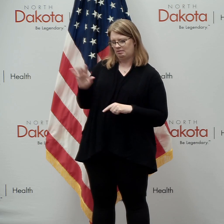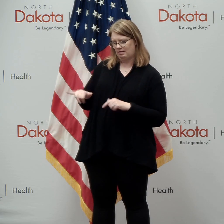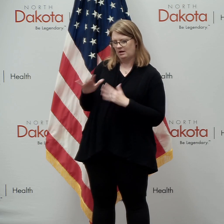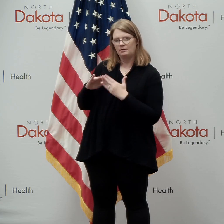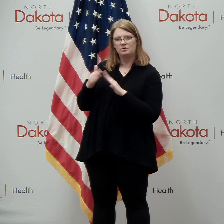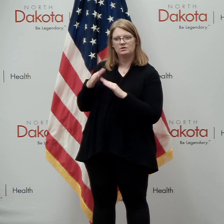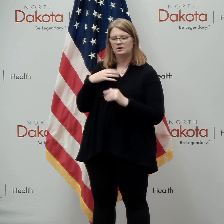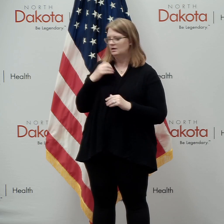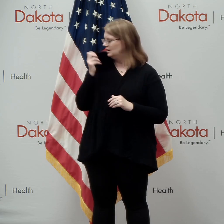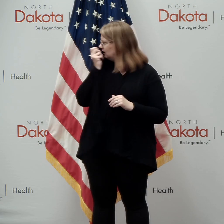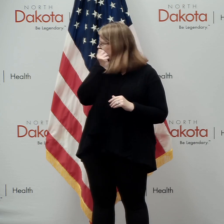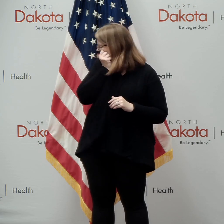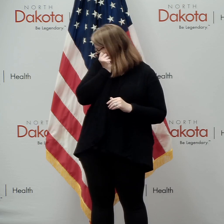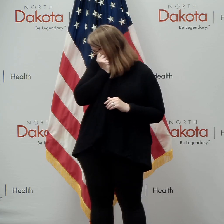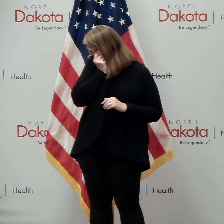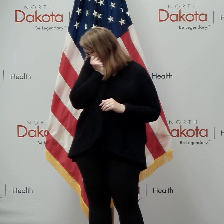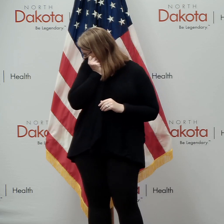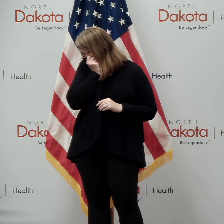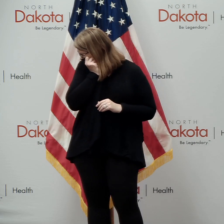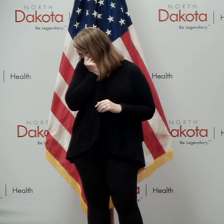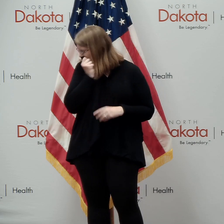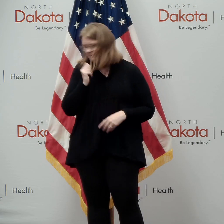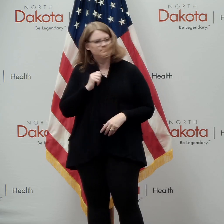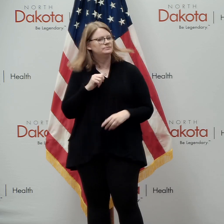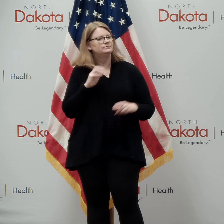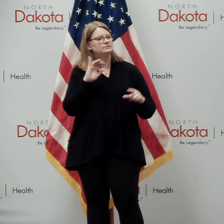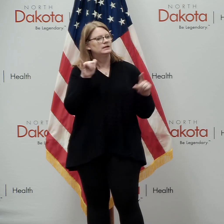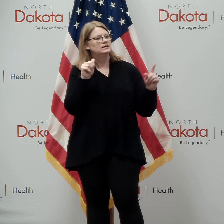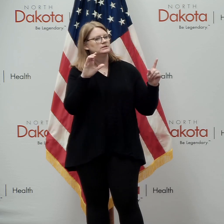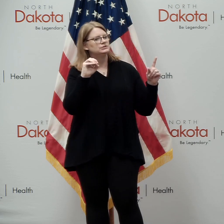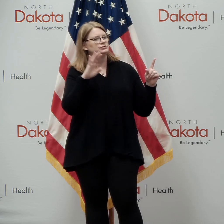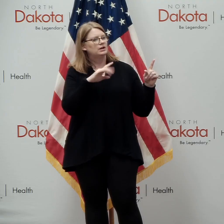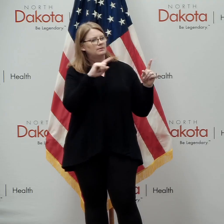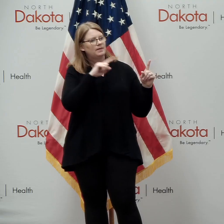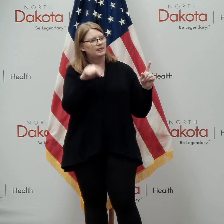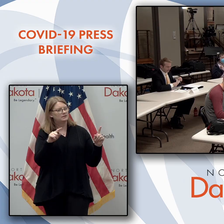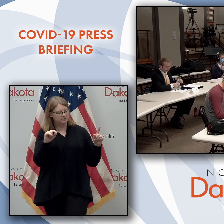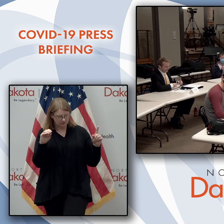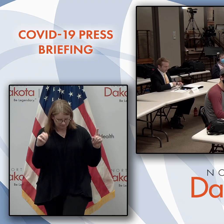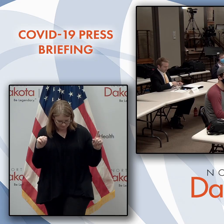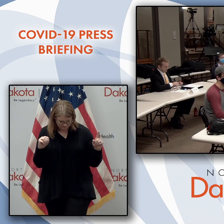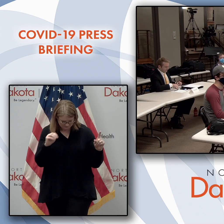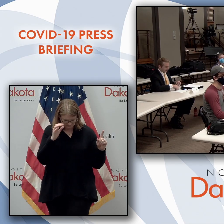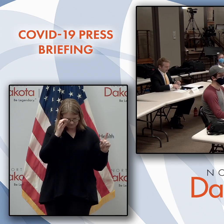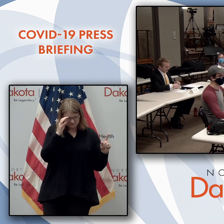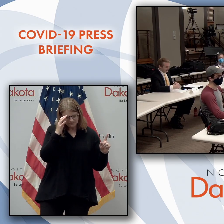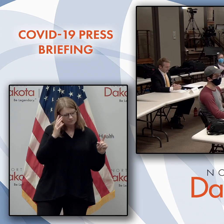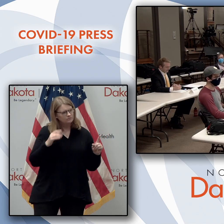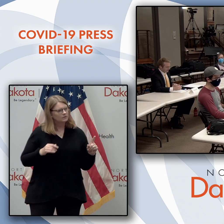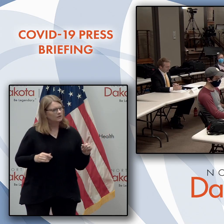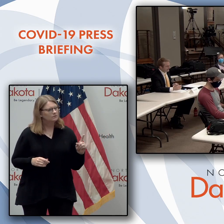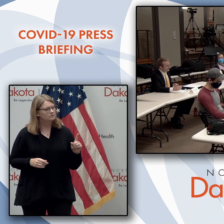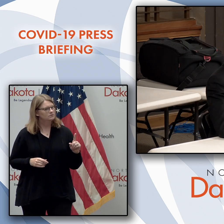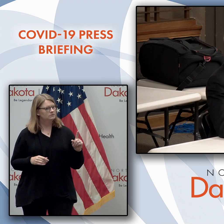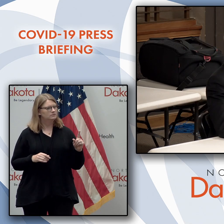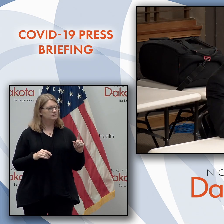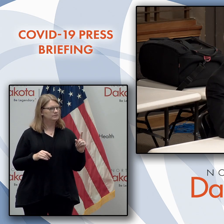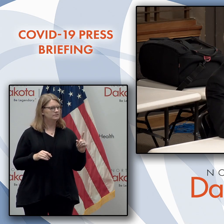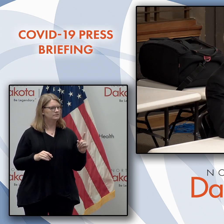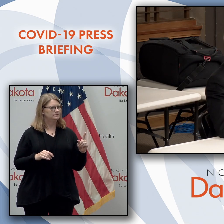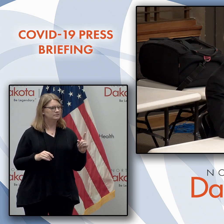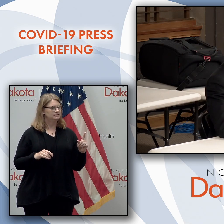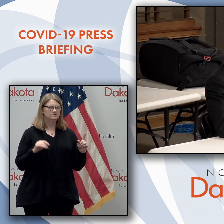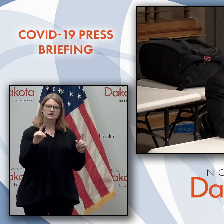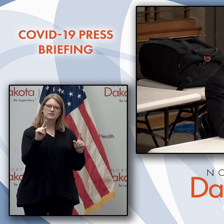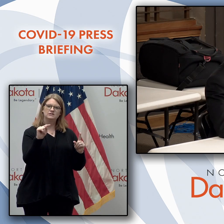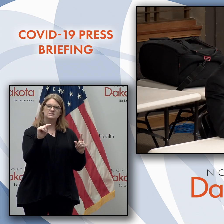community. I think was I going Jacob and then Tom? Governor, these trend lines aren't really